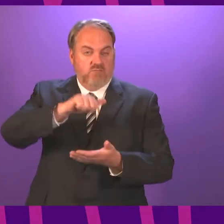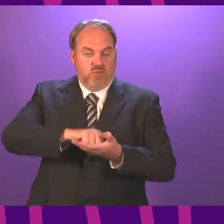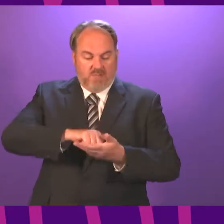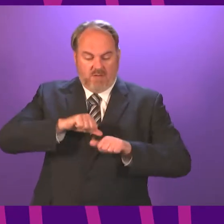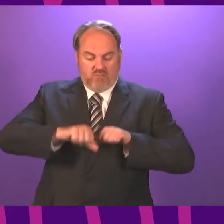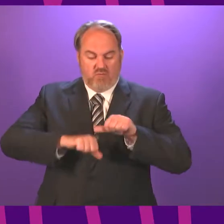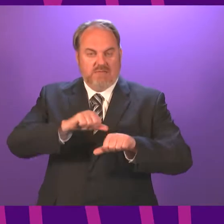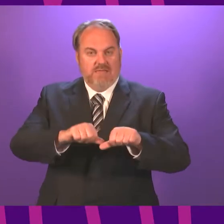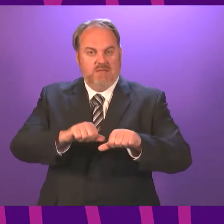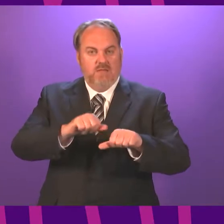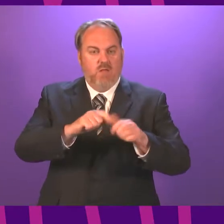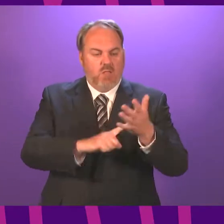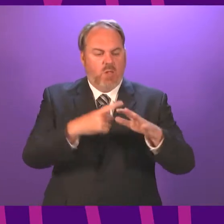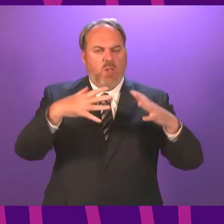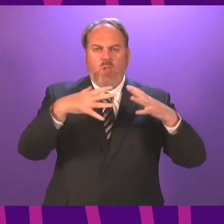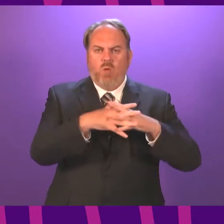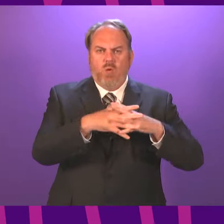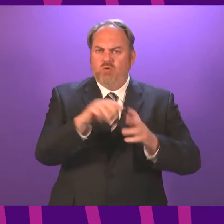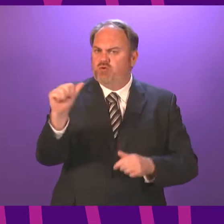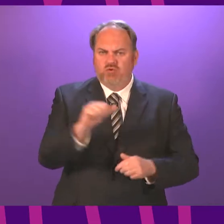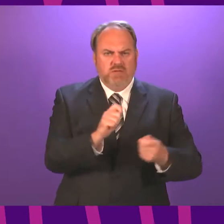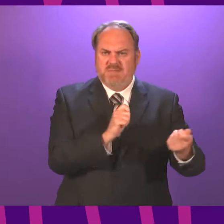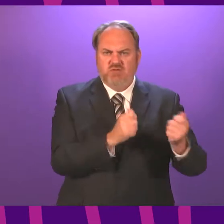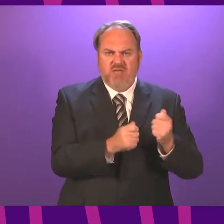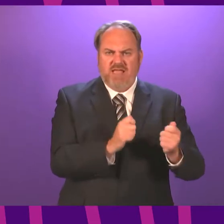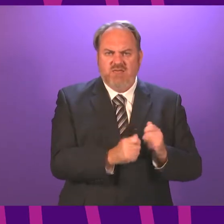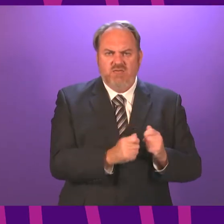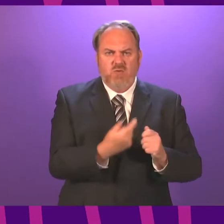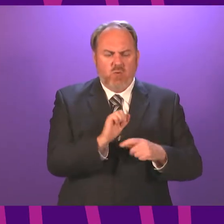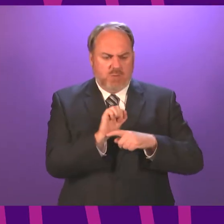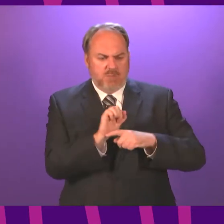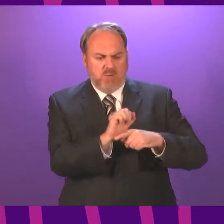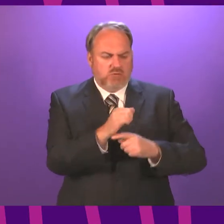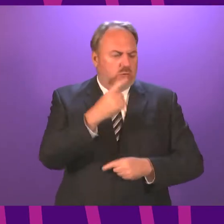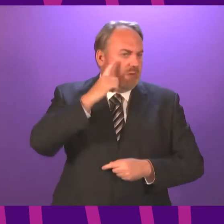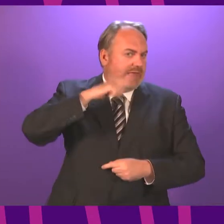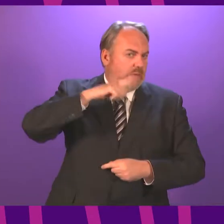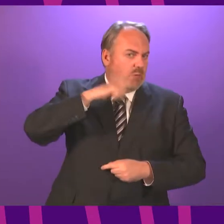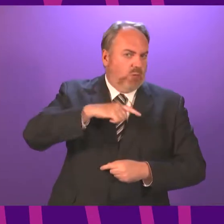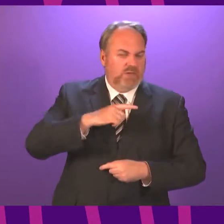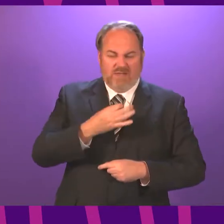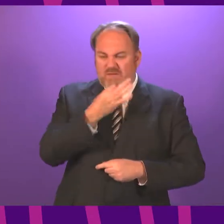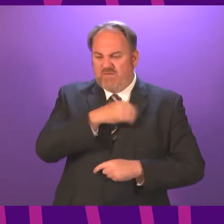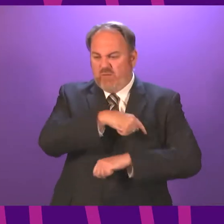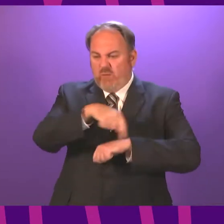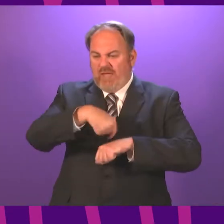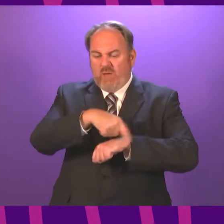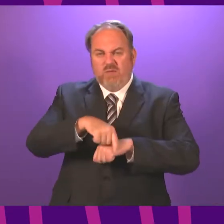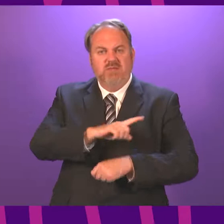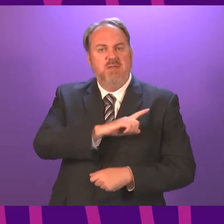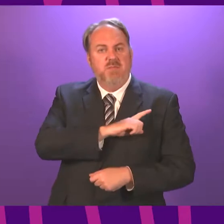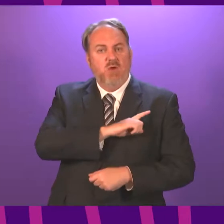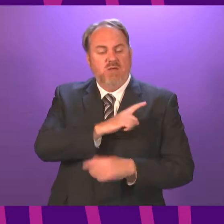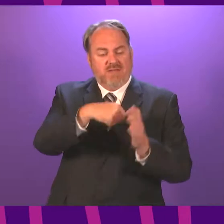they stand do not need to be renewed. They do not need to be pushed, steamrolled through this Parliament in just a few hours, because the provisions